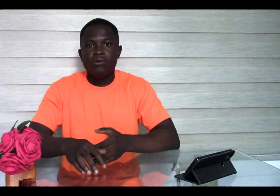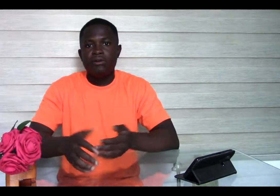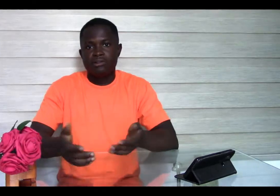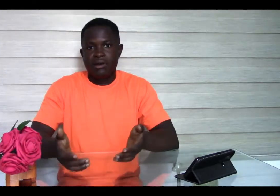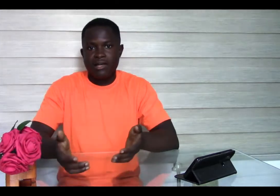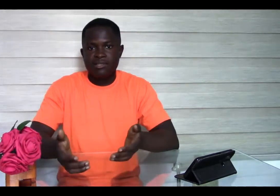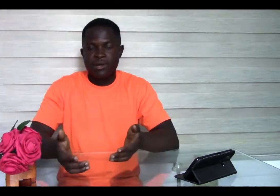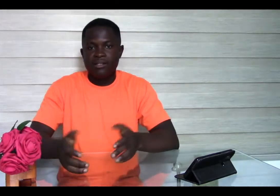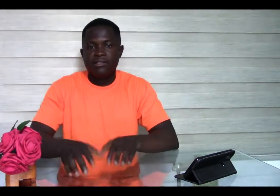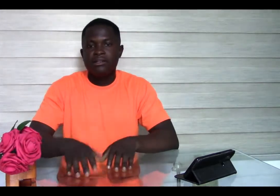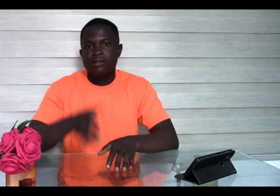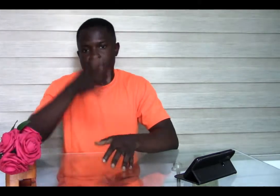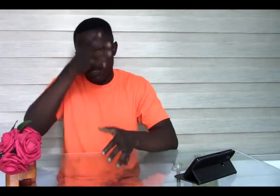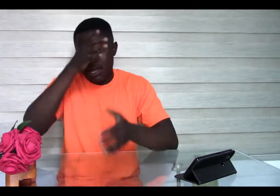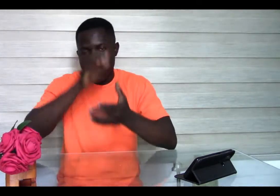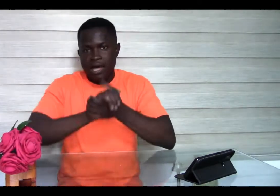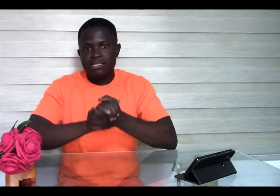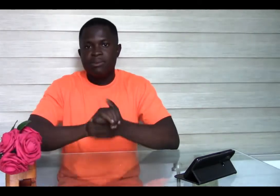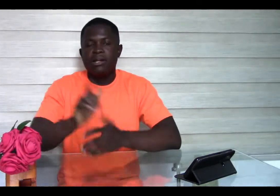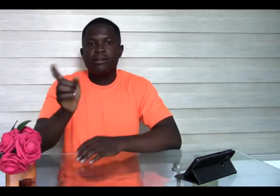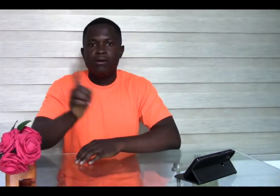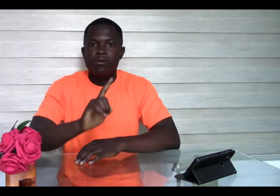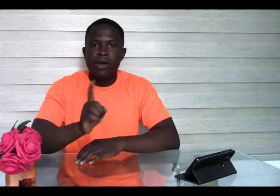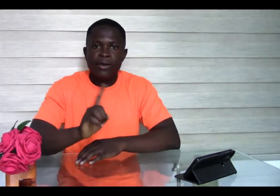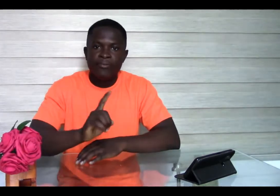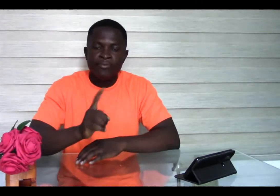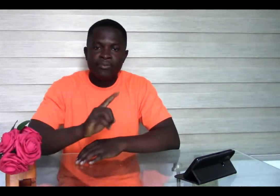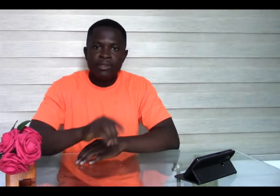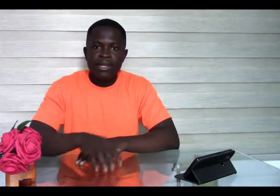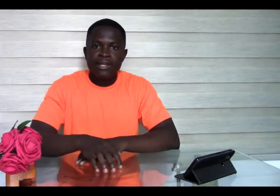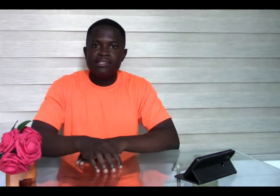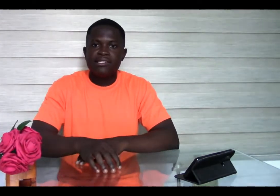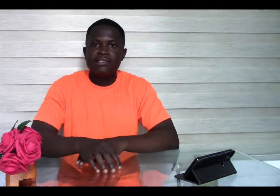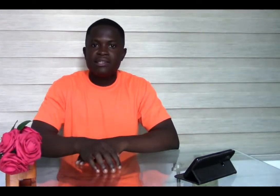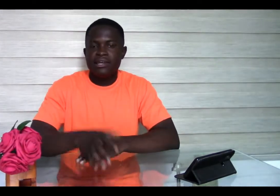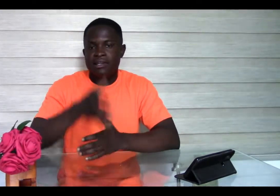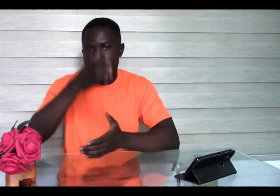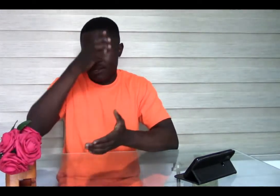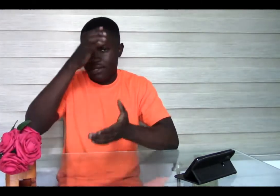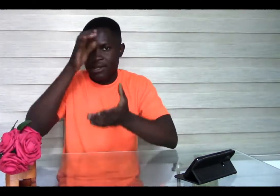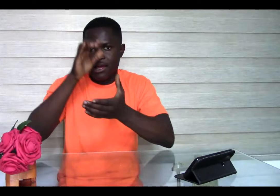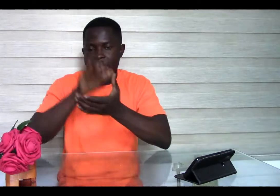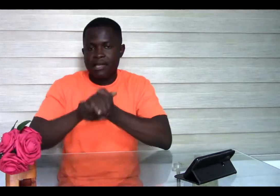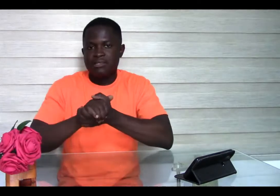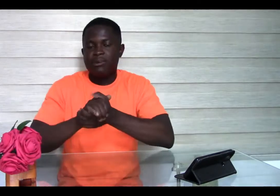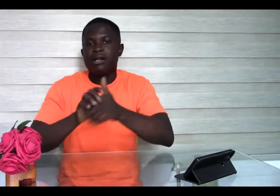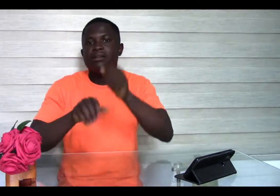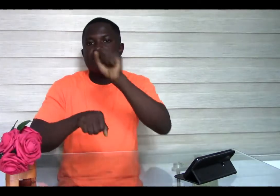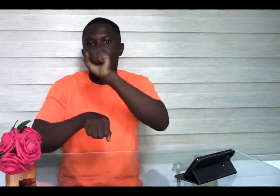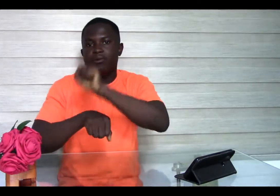is your husband? Husband where? And she said, husband work.